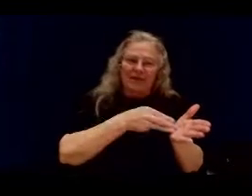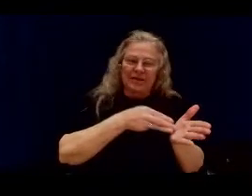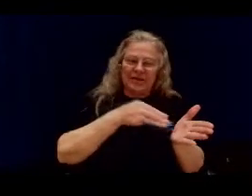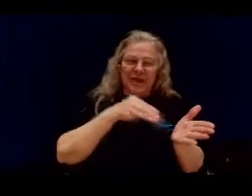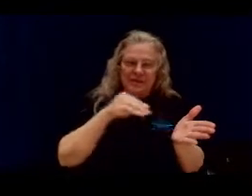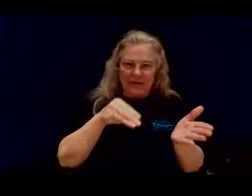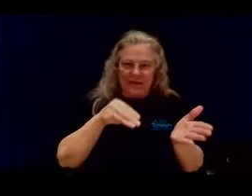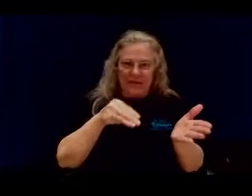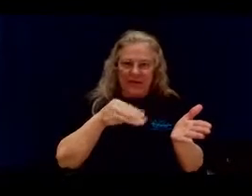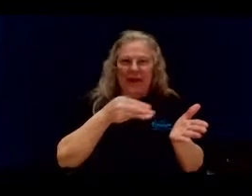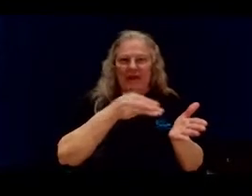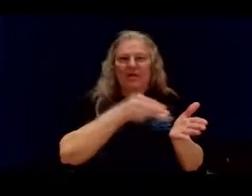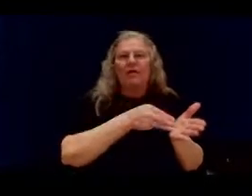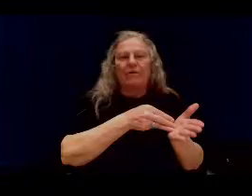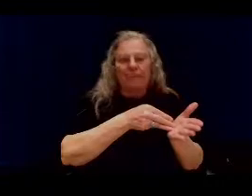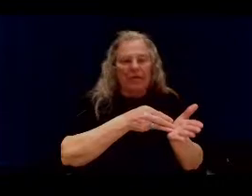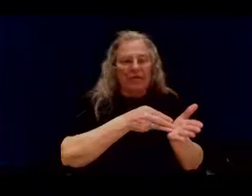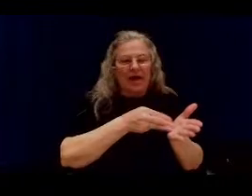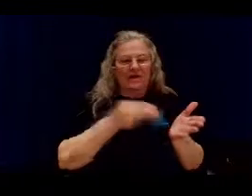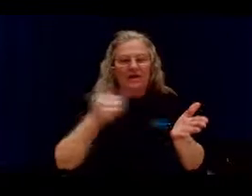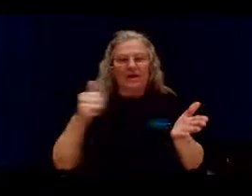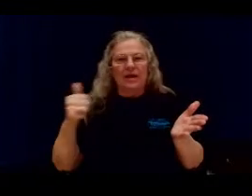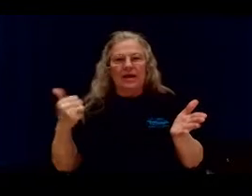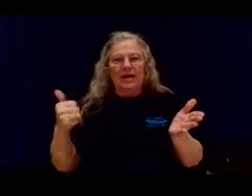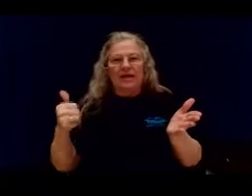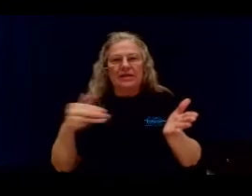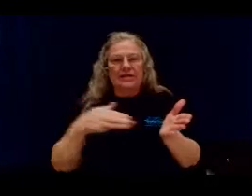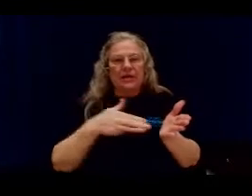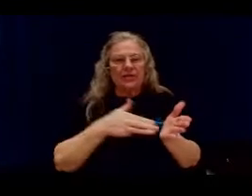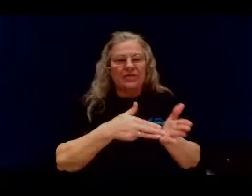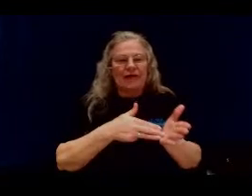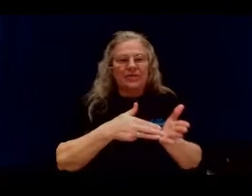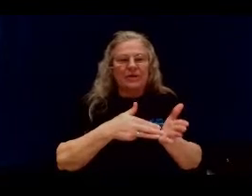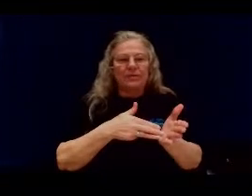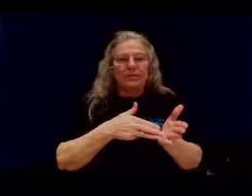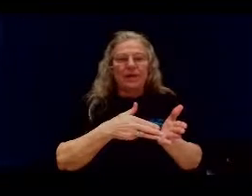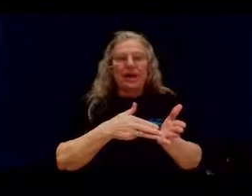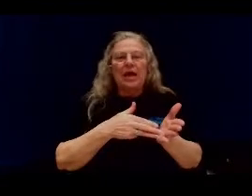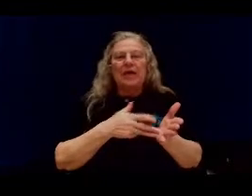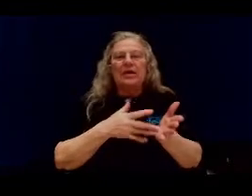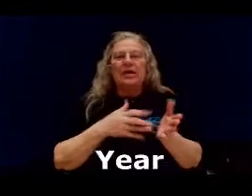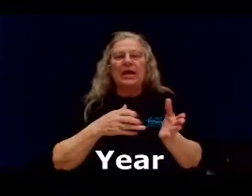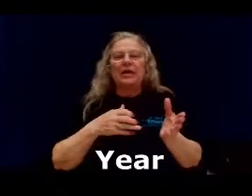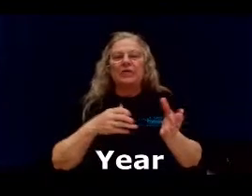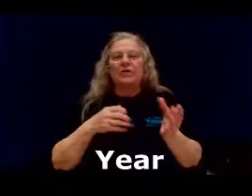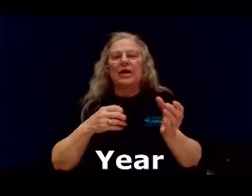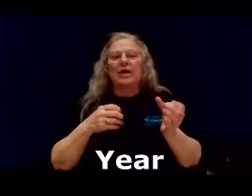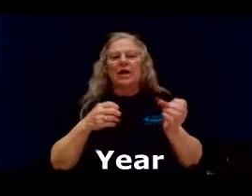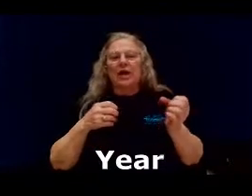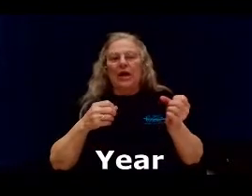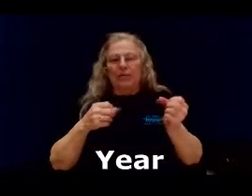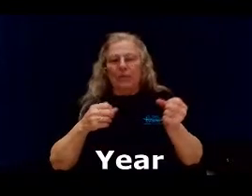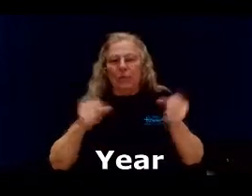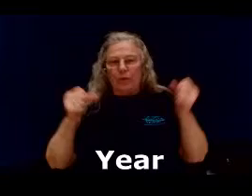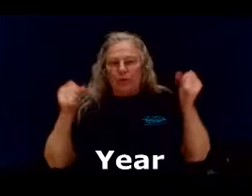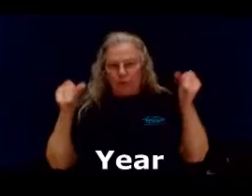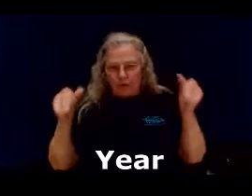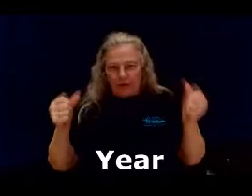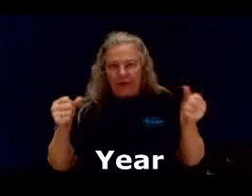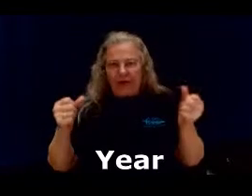10,000. That's the M hand for 1,000. 10,000 years. If you put both of your